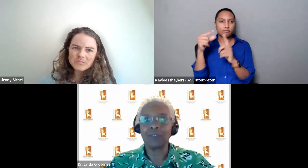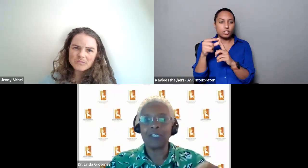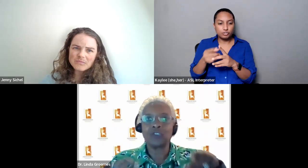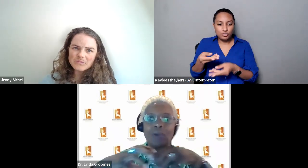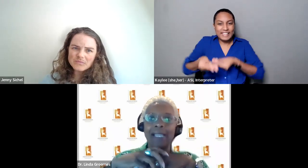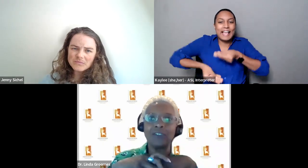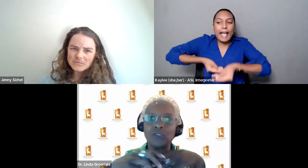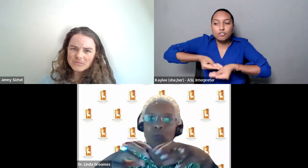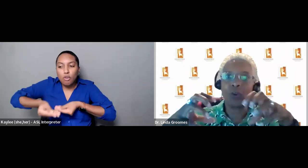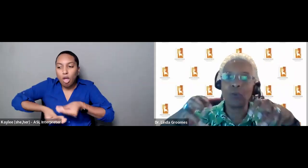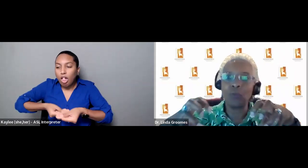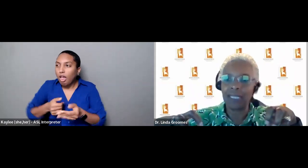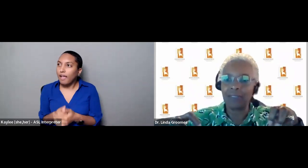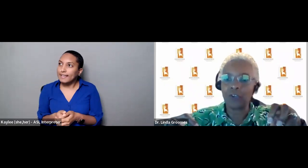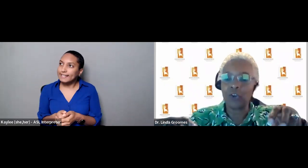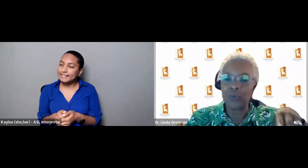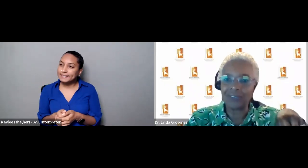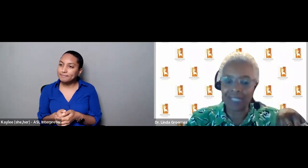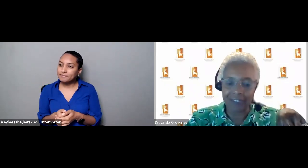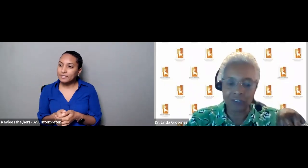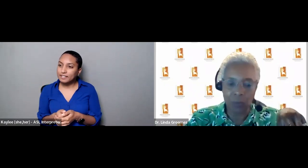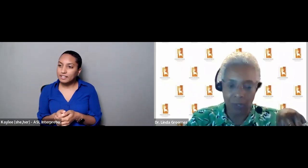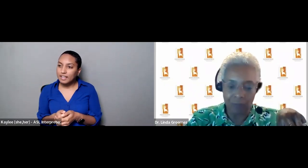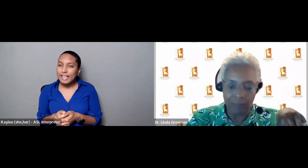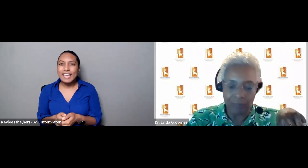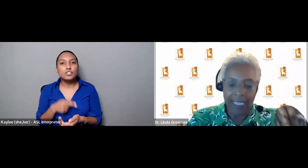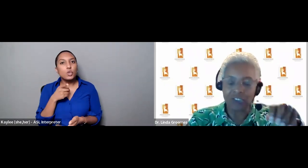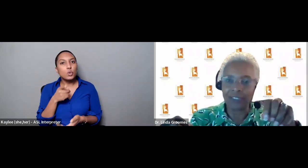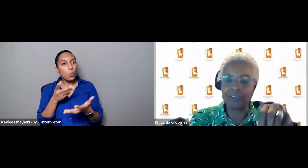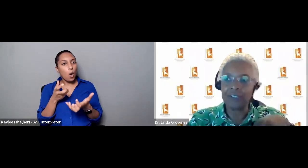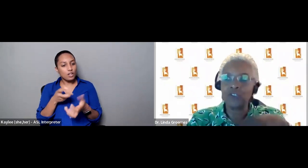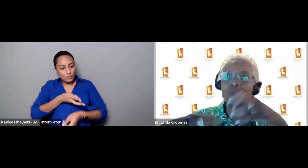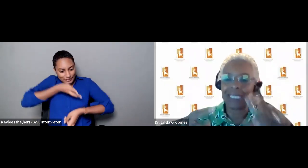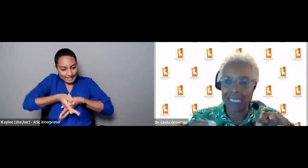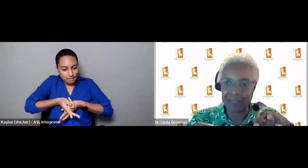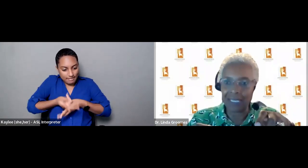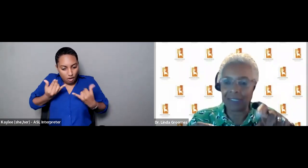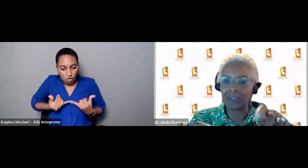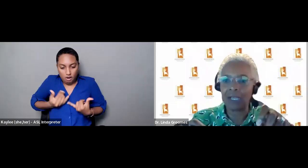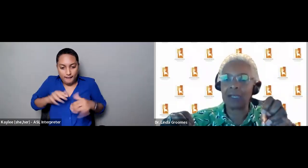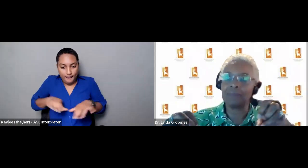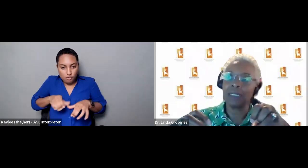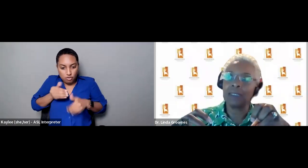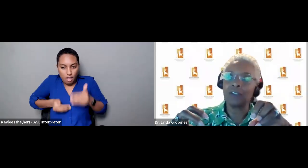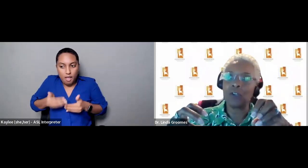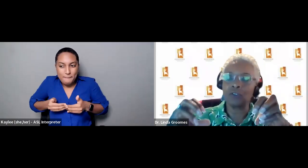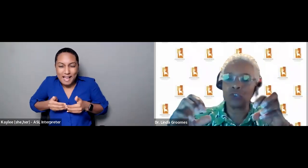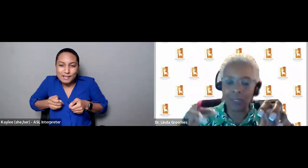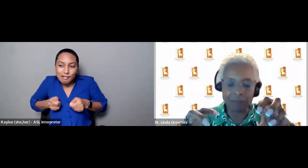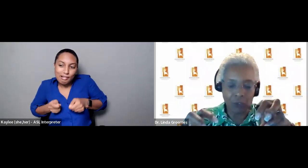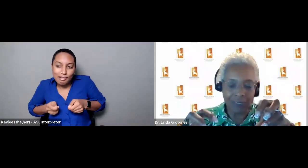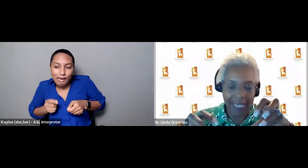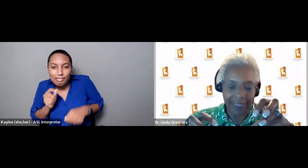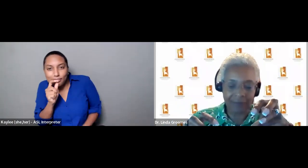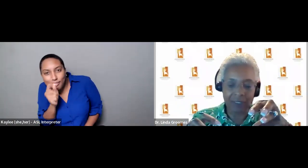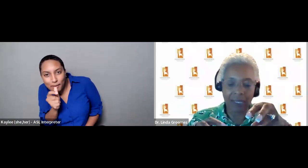really trying to work within the current status quo and just tweaking things, doing